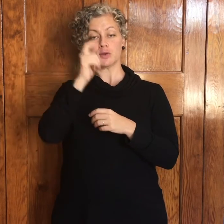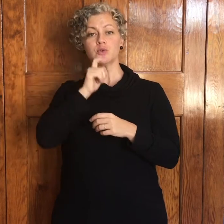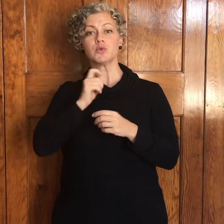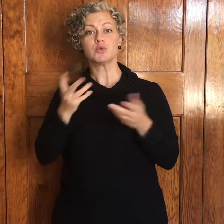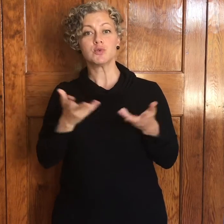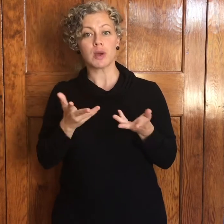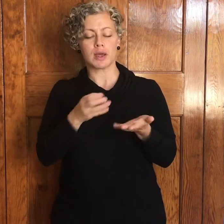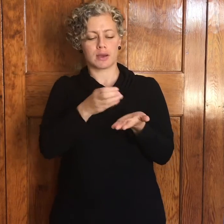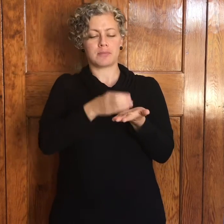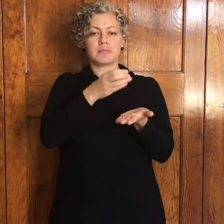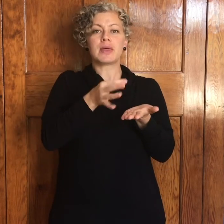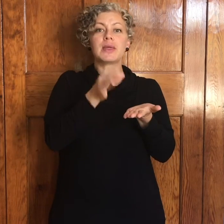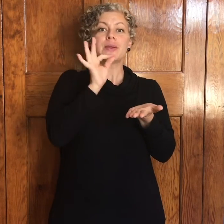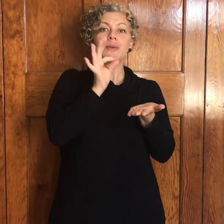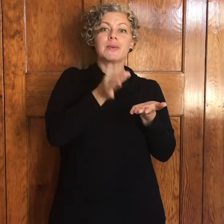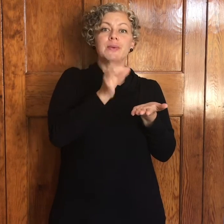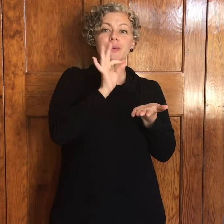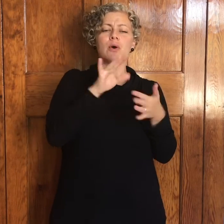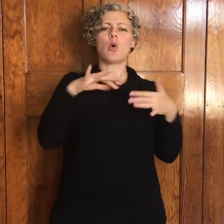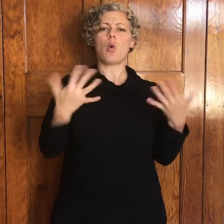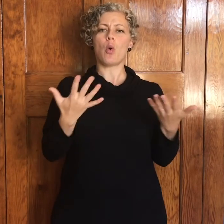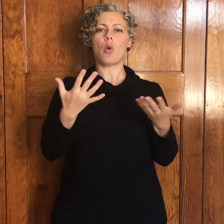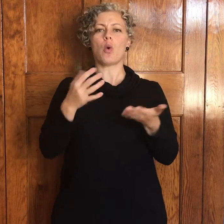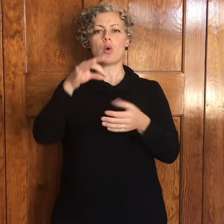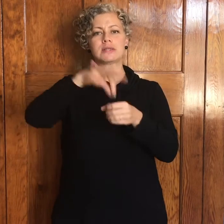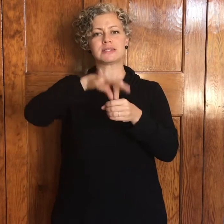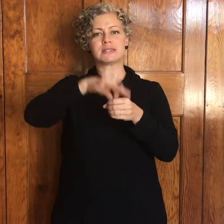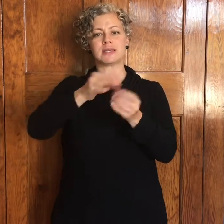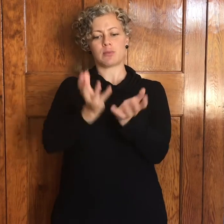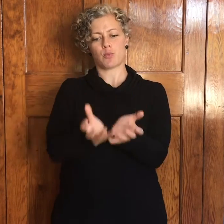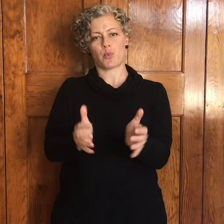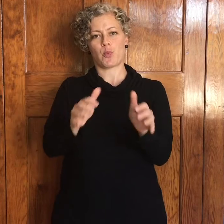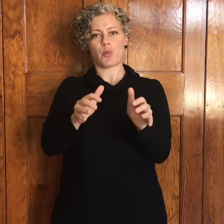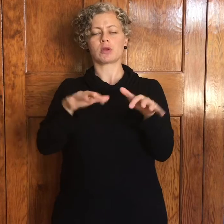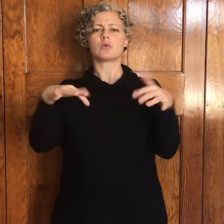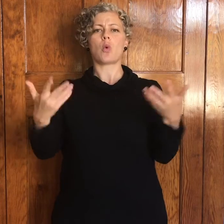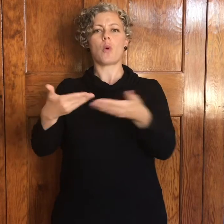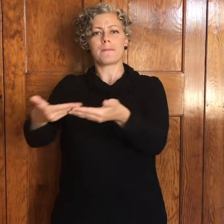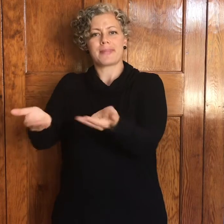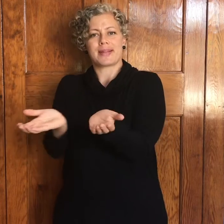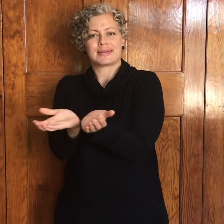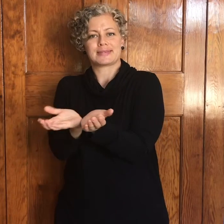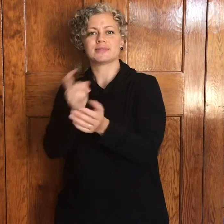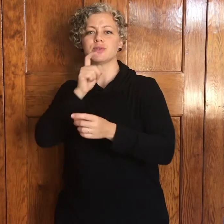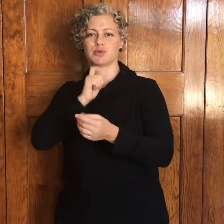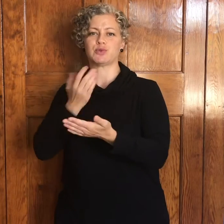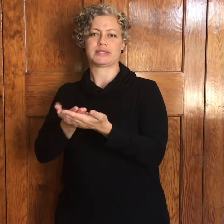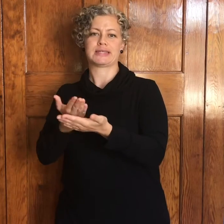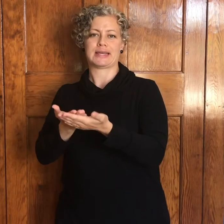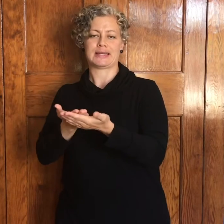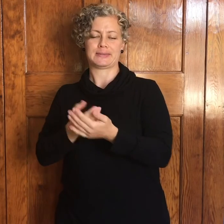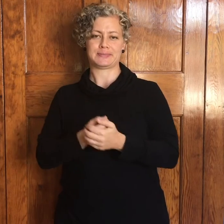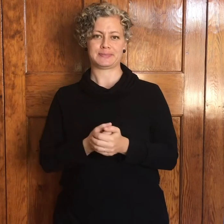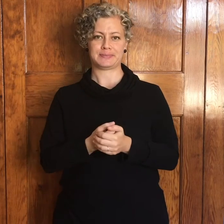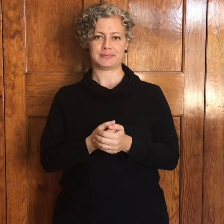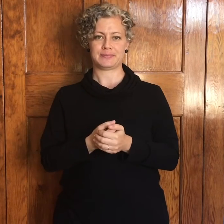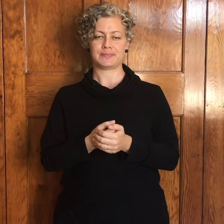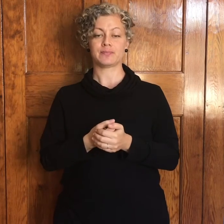teacups, teapots, or plates. Number 8. Framed